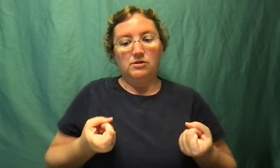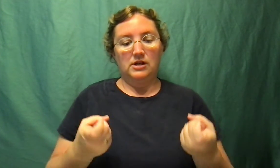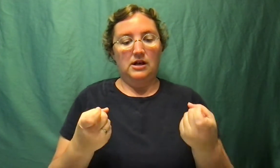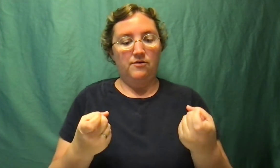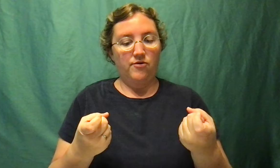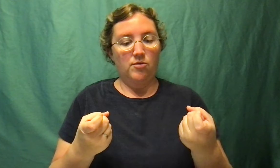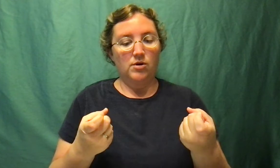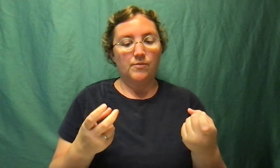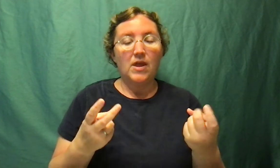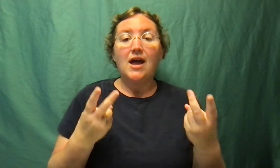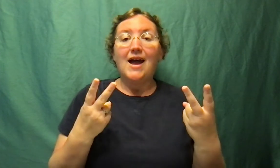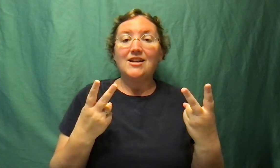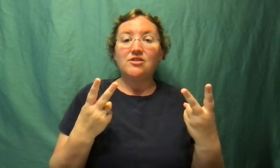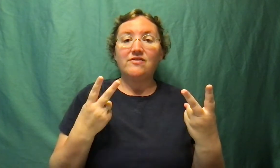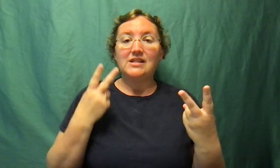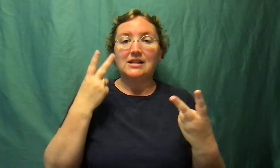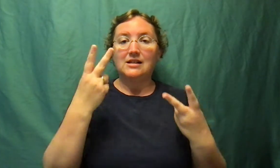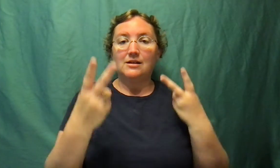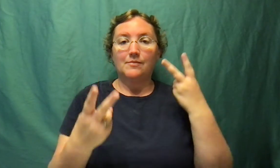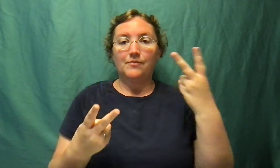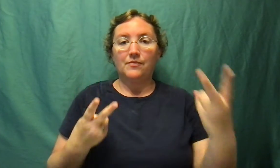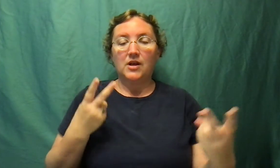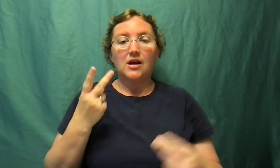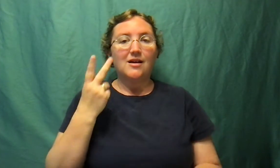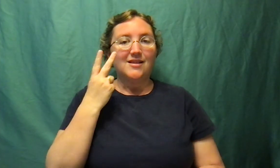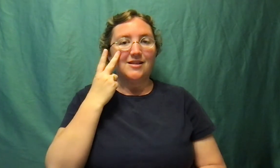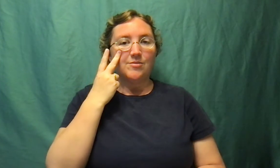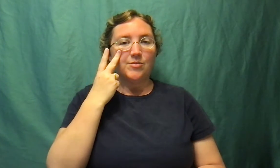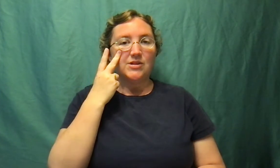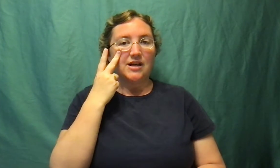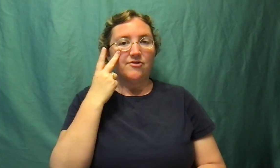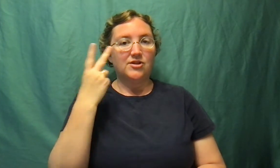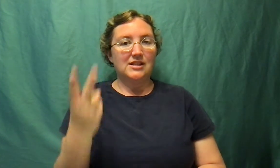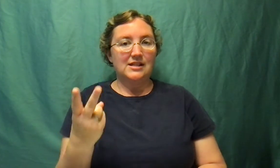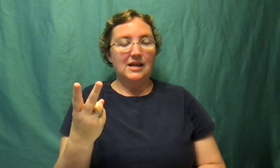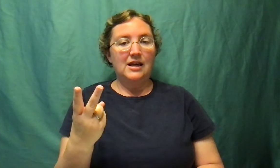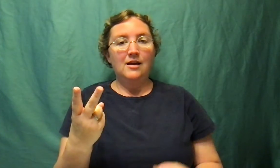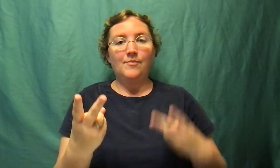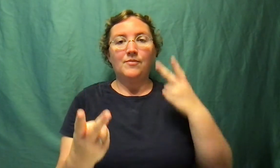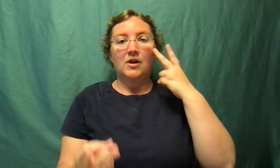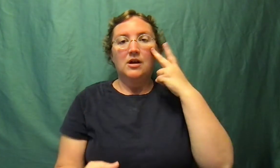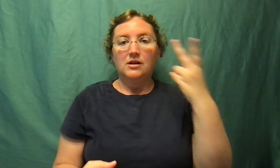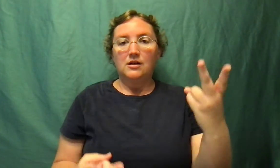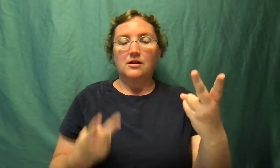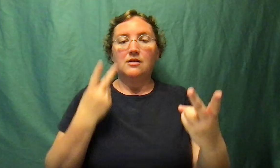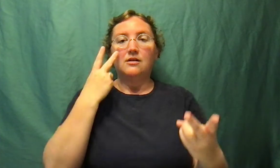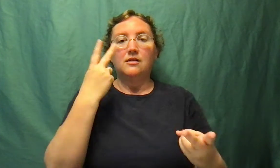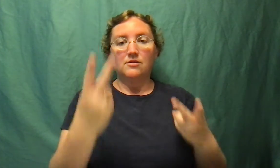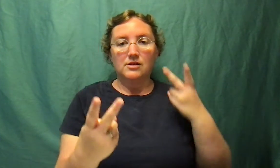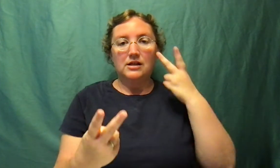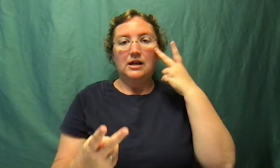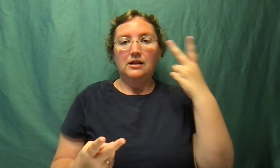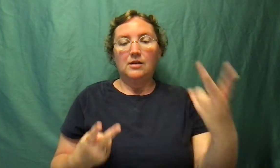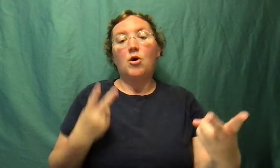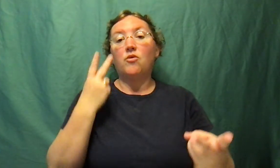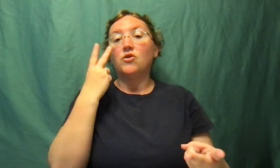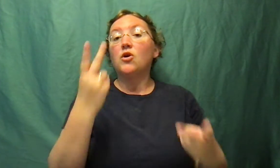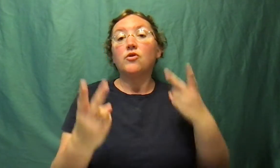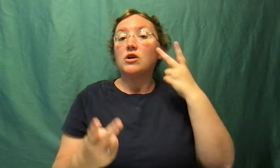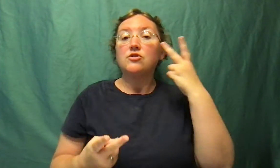ski forward. And to visit, this comes from the sign for to see. You're seeing them over and over because you're